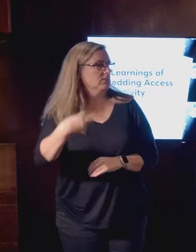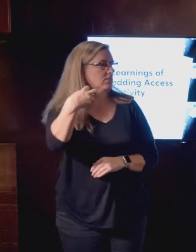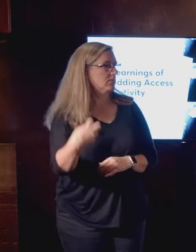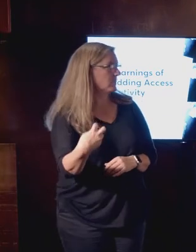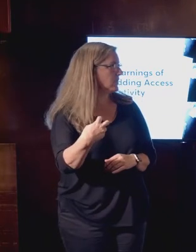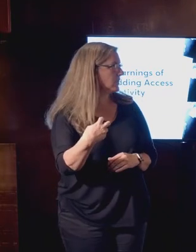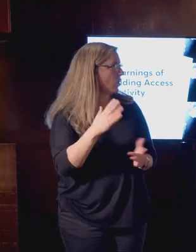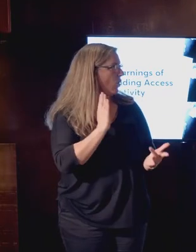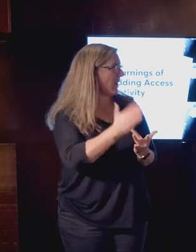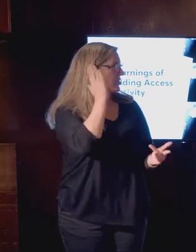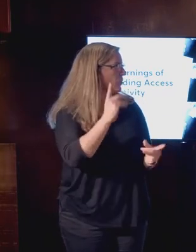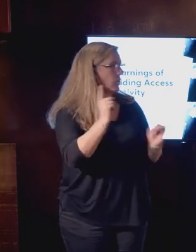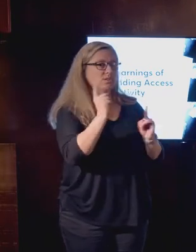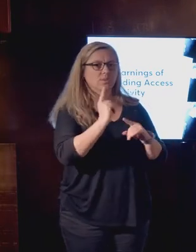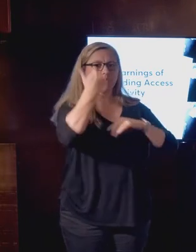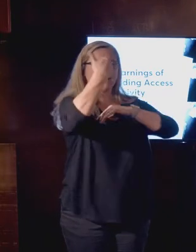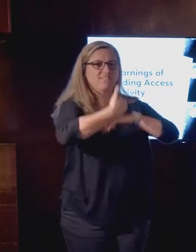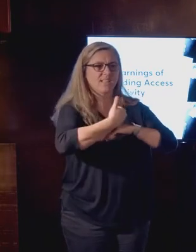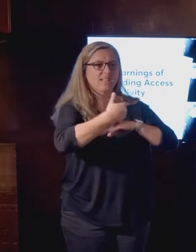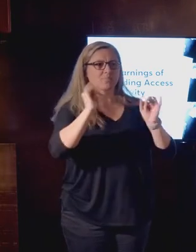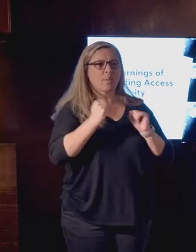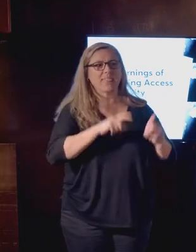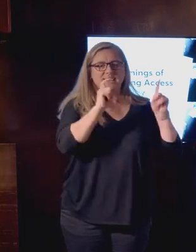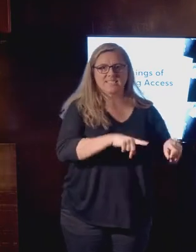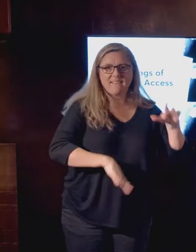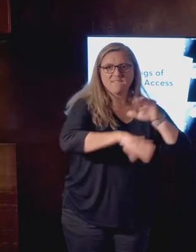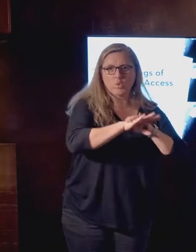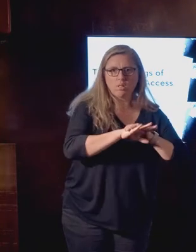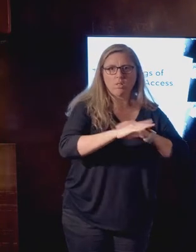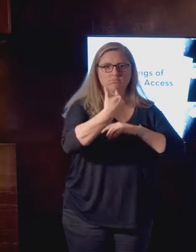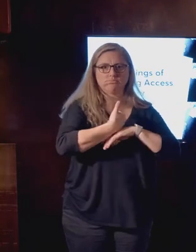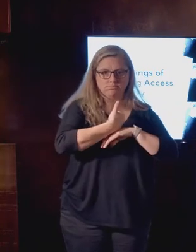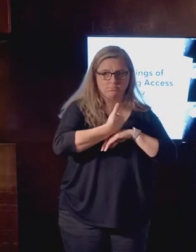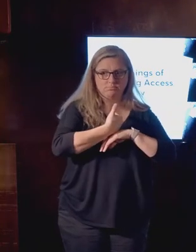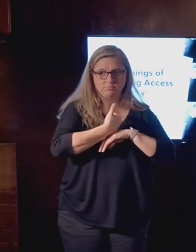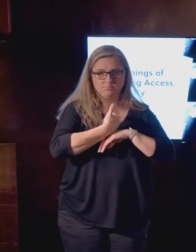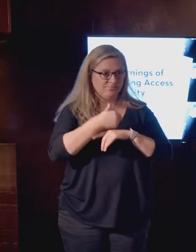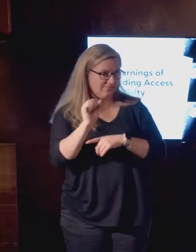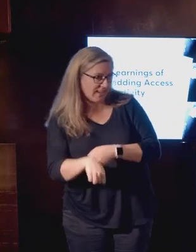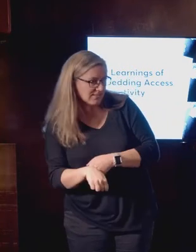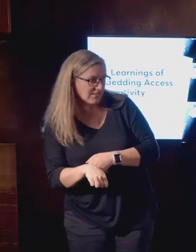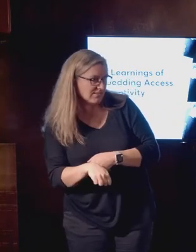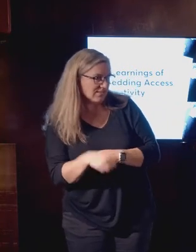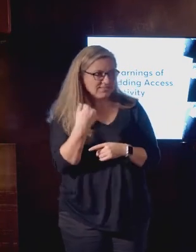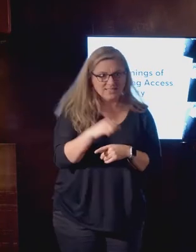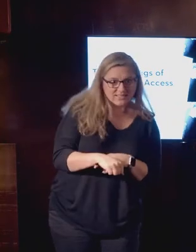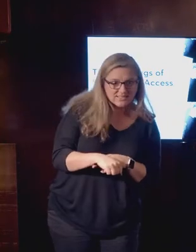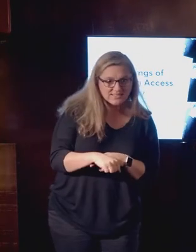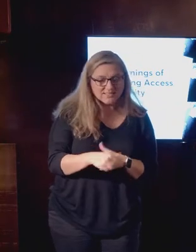Oh, actually, the event is being filmed, so perhaps they will stay on for the whole time. Yes? Dave?